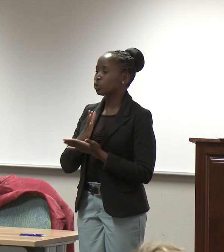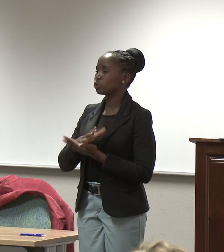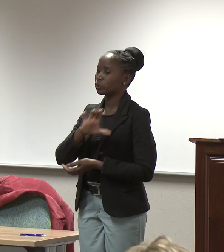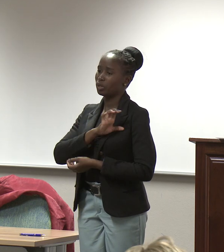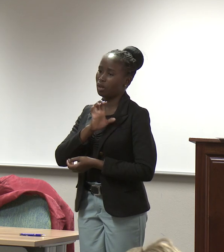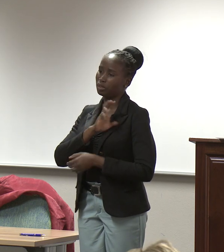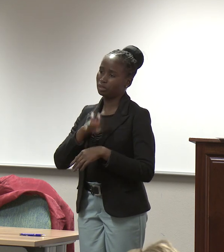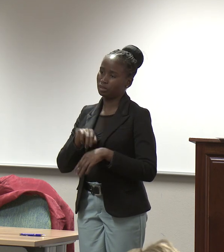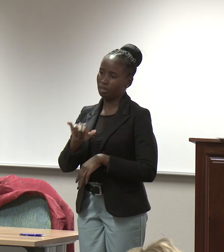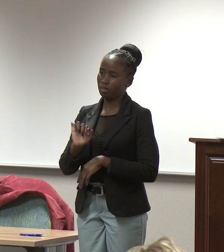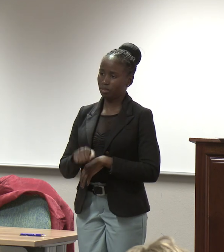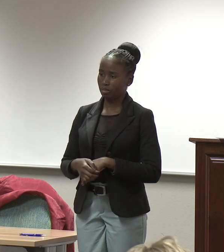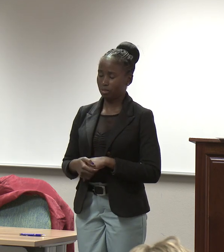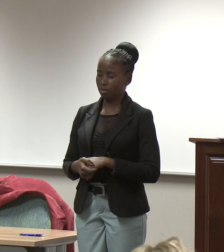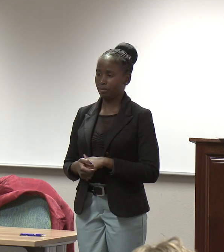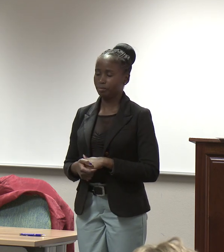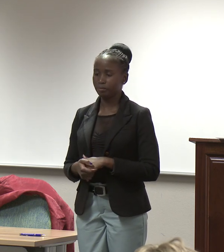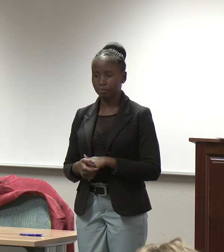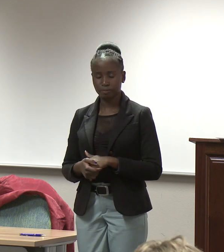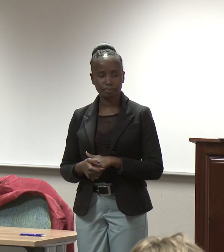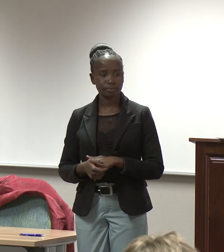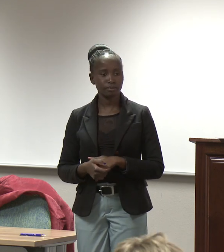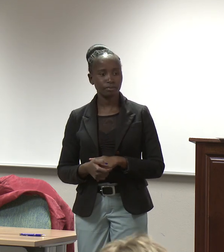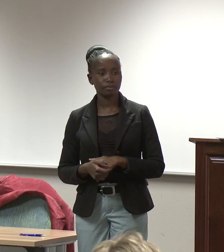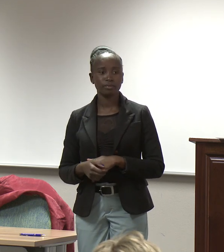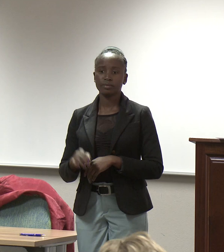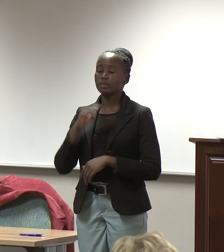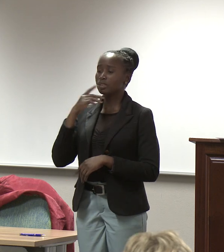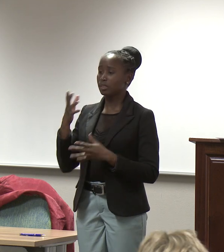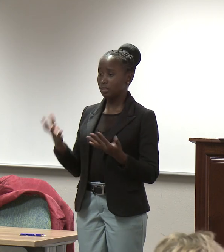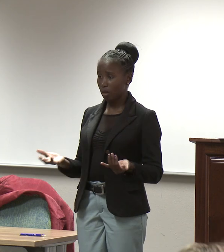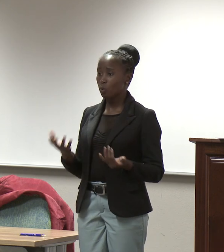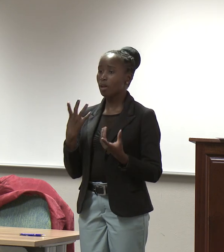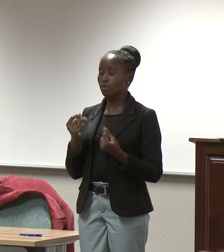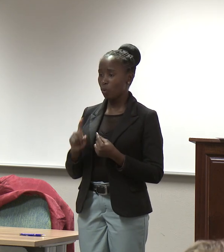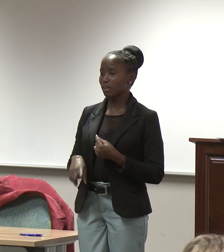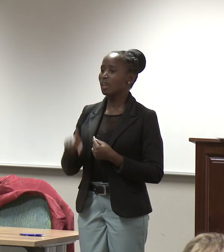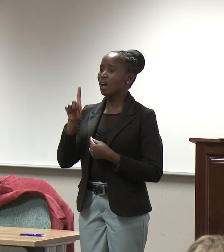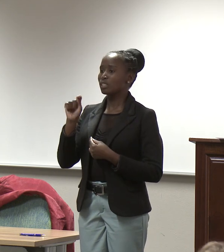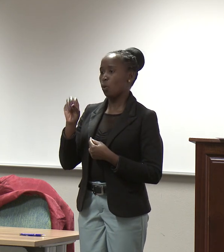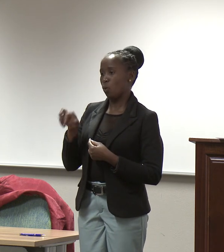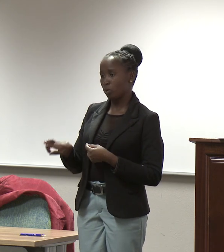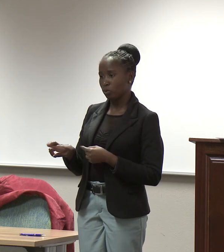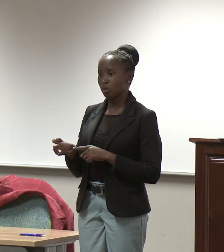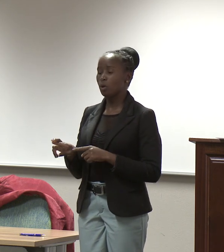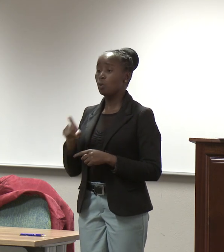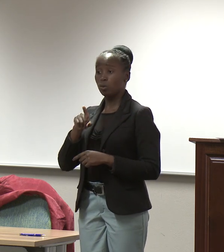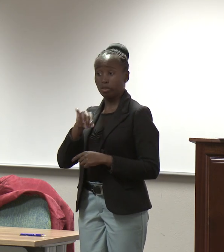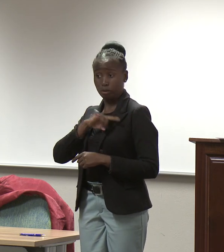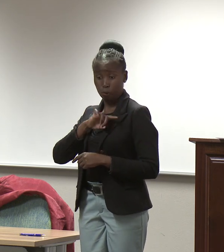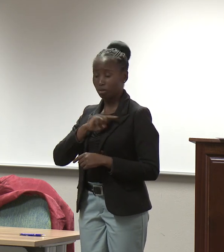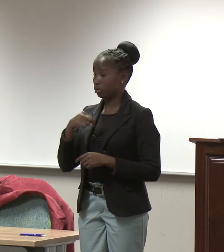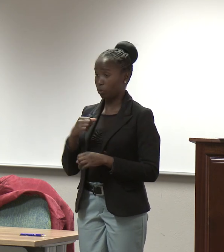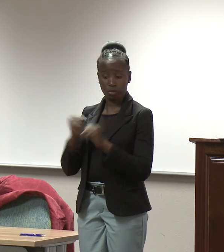problem with the think tanks is that are the terms of reference. That's why, for instance, I never worked with World